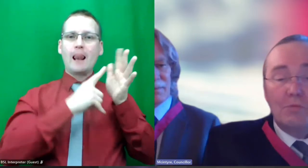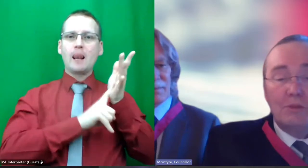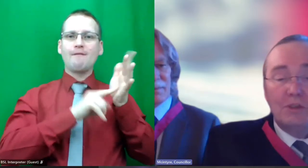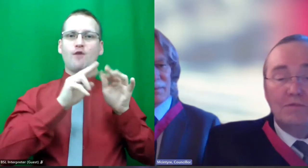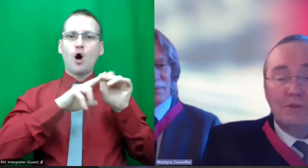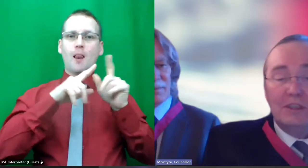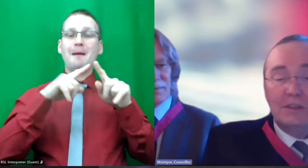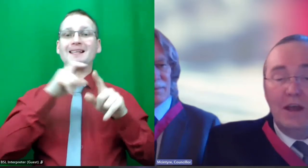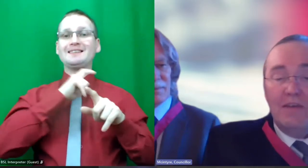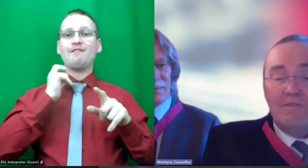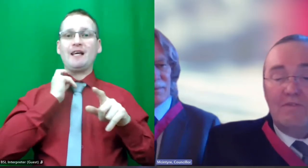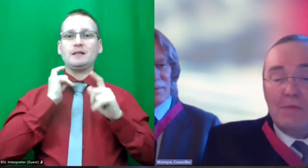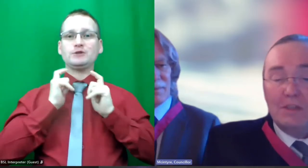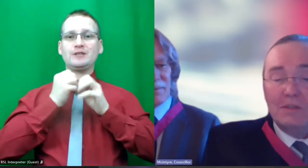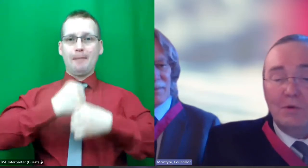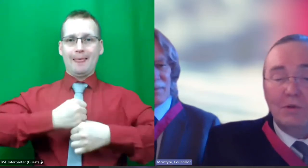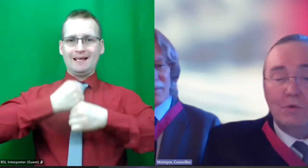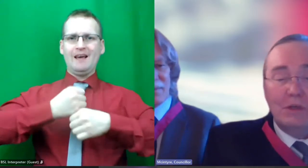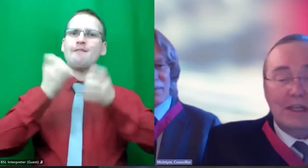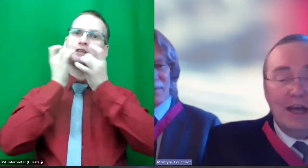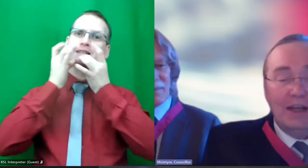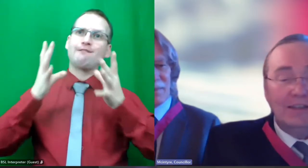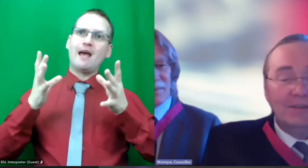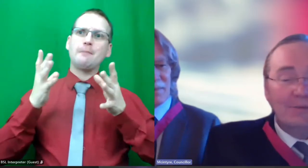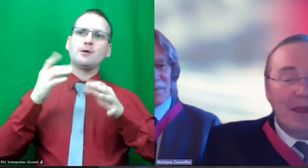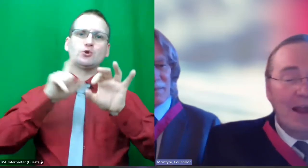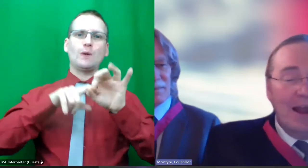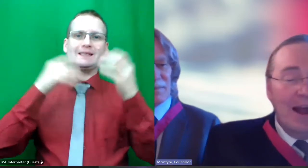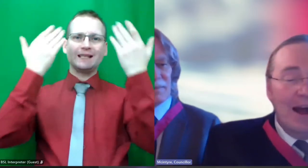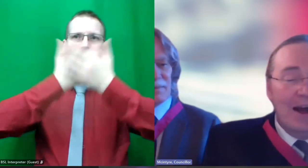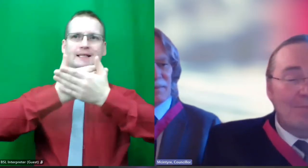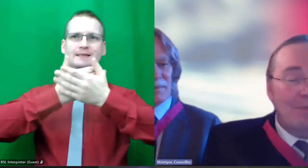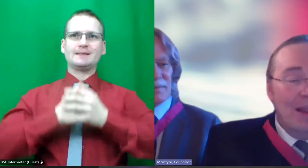Councillor Bormisham for his famous quiz nights.